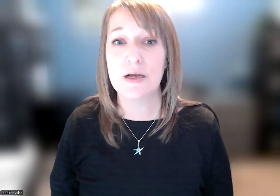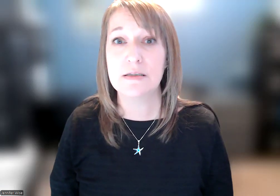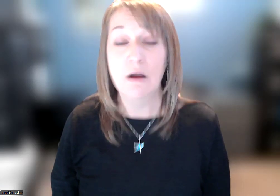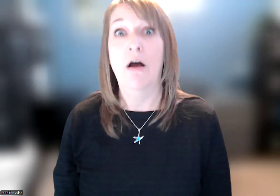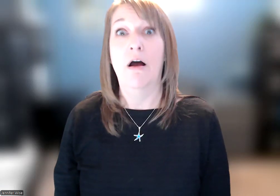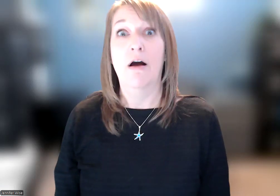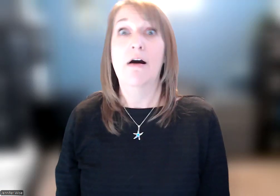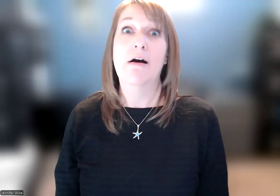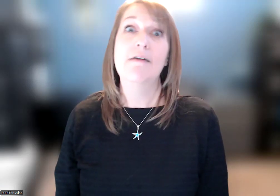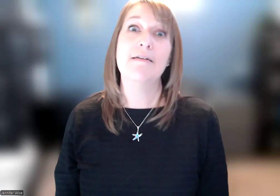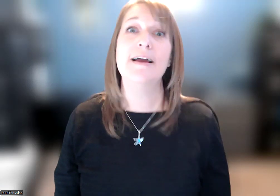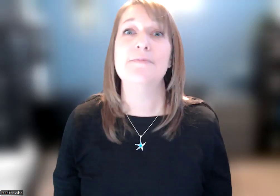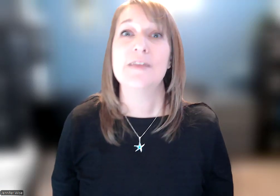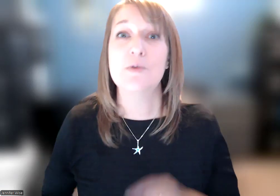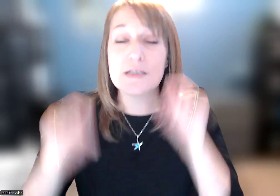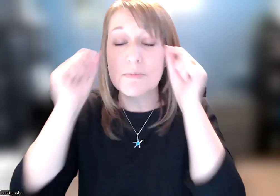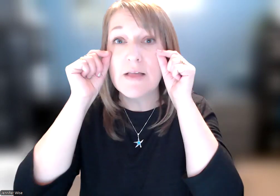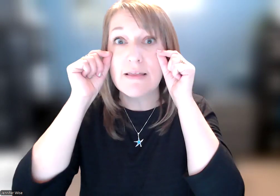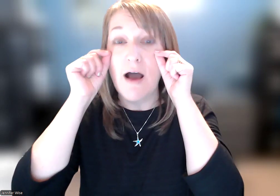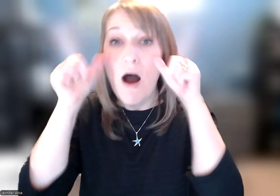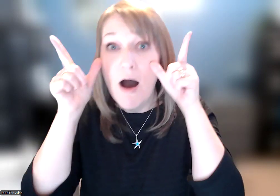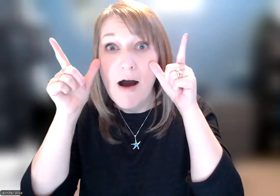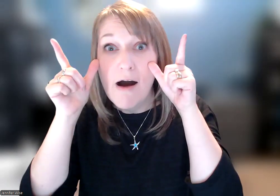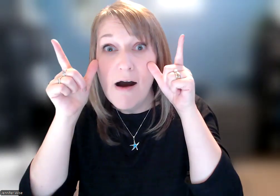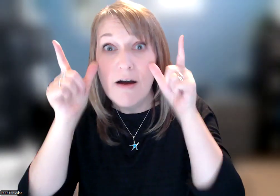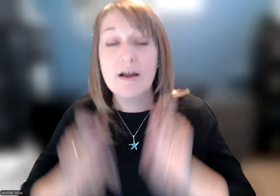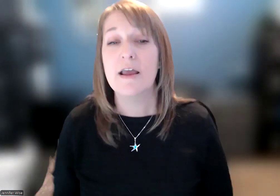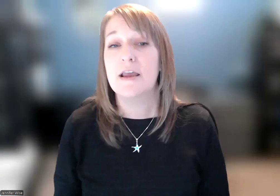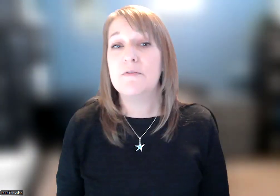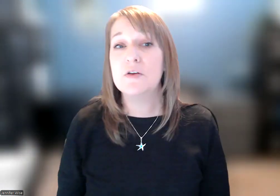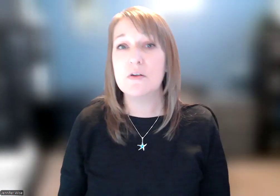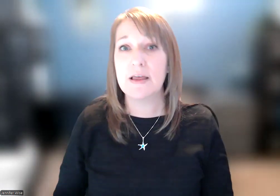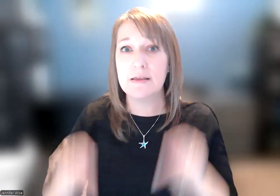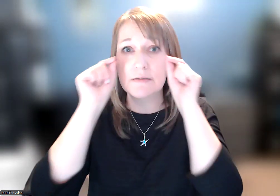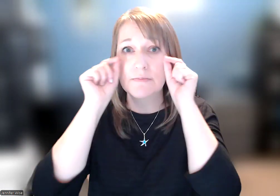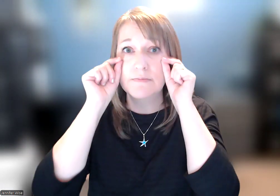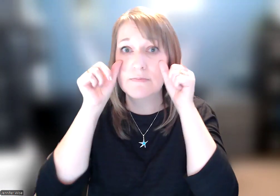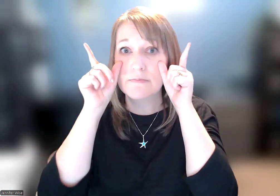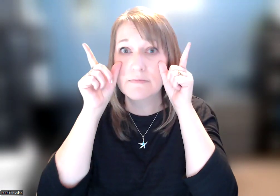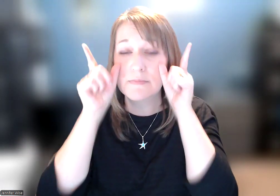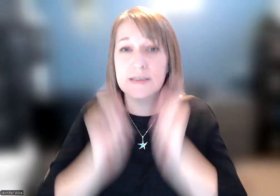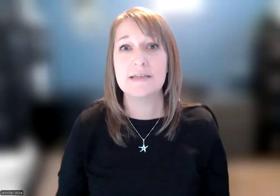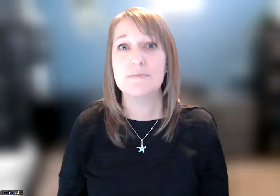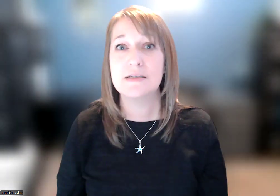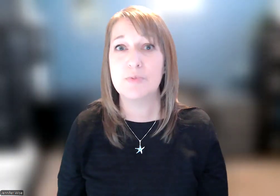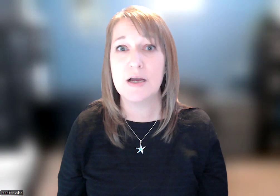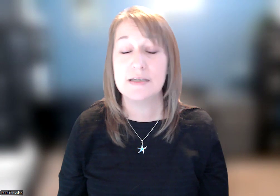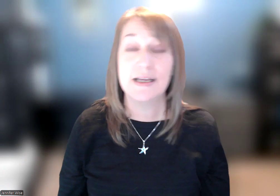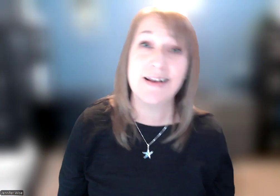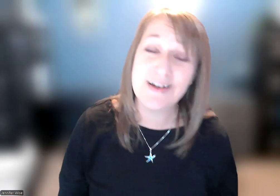surprised, right? You want something like that. If you do it like this, it doesn't mean surprised. It actually